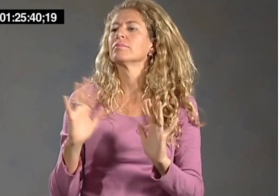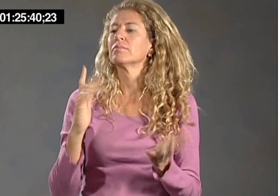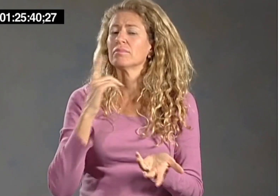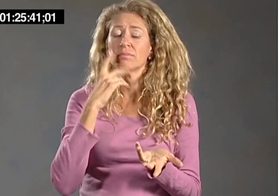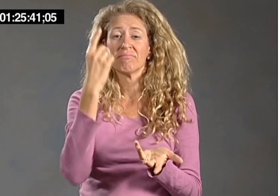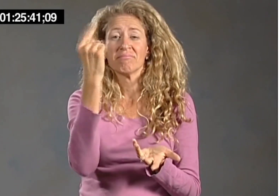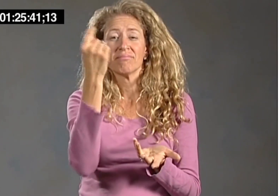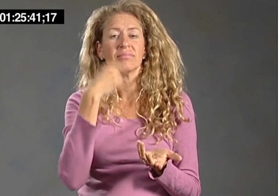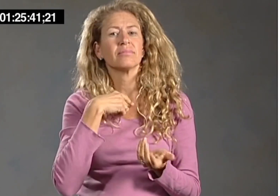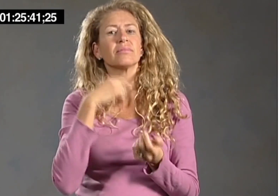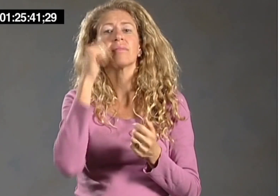whole space.